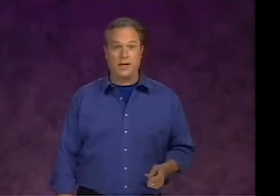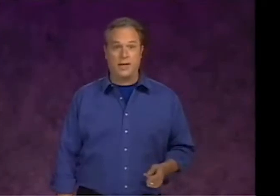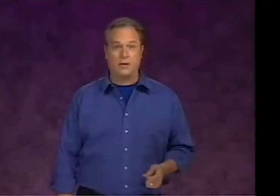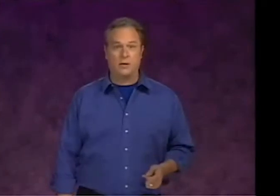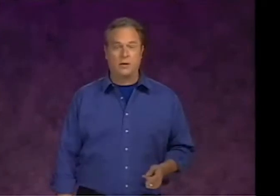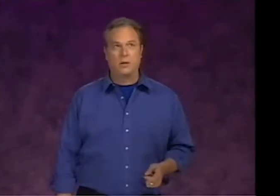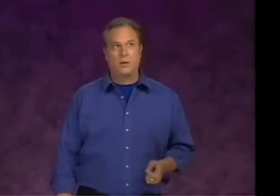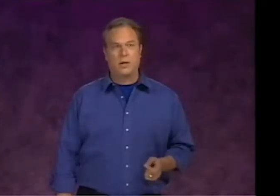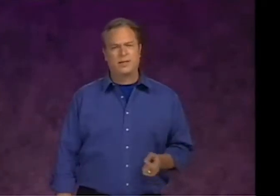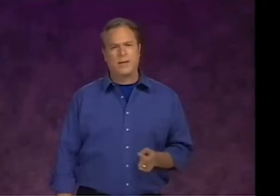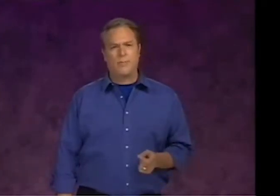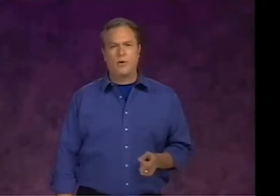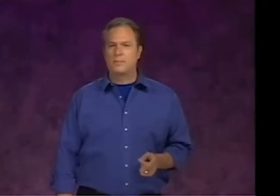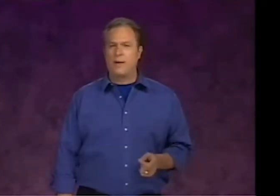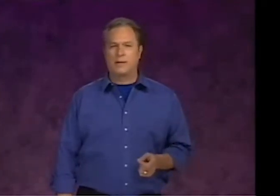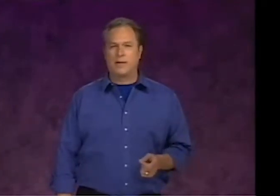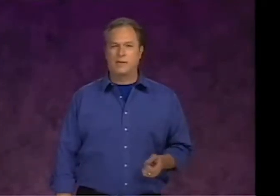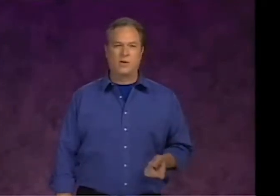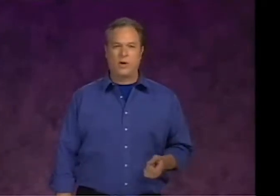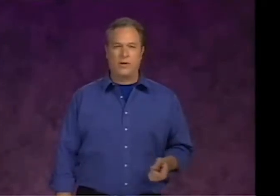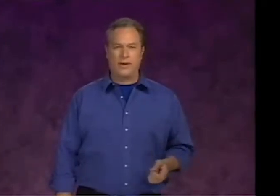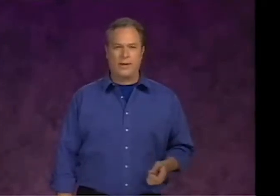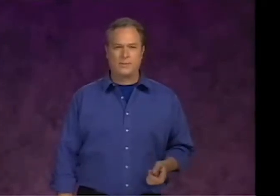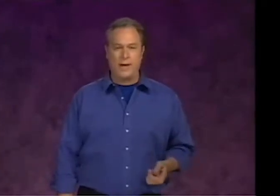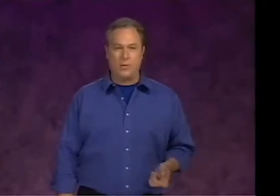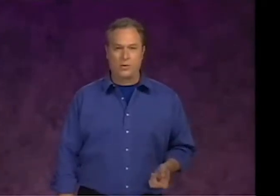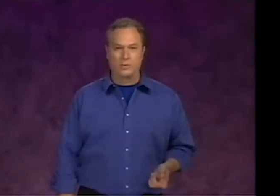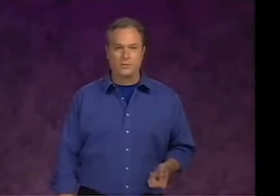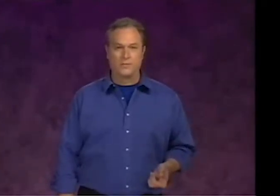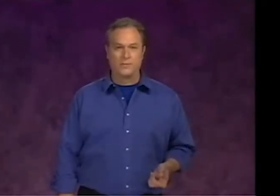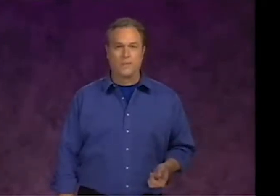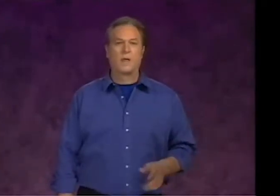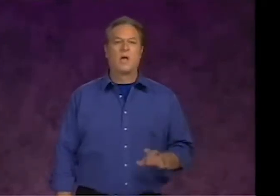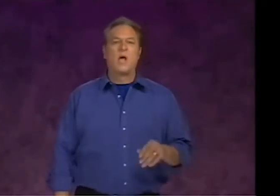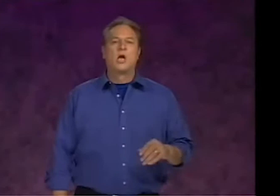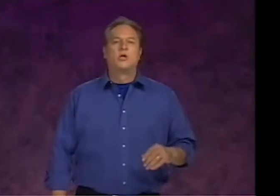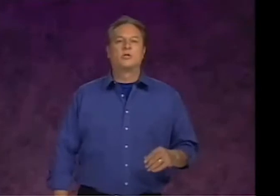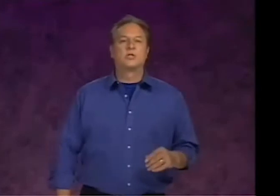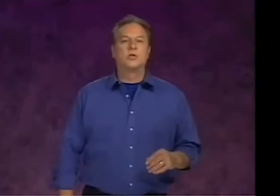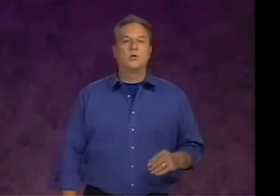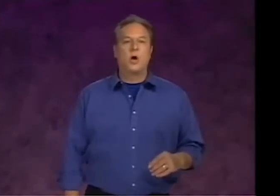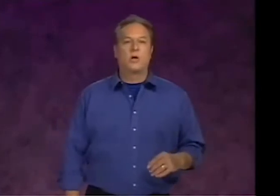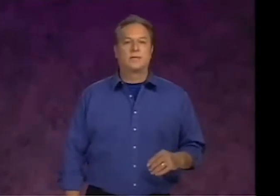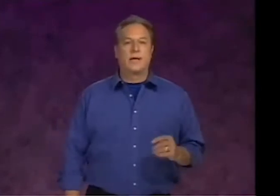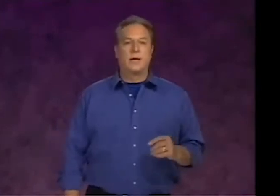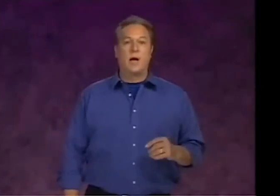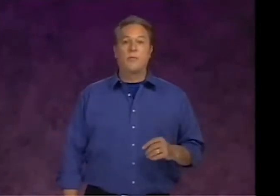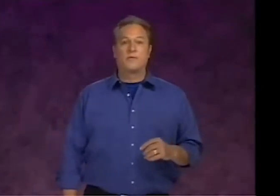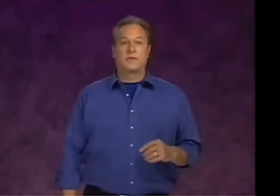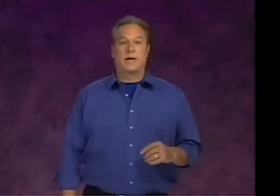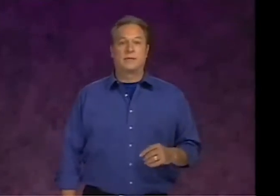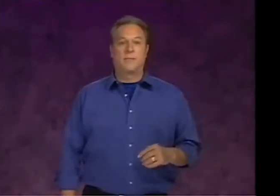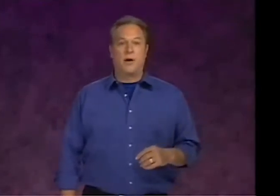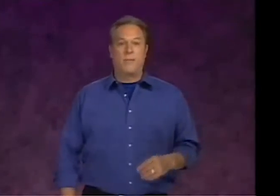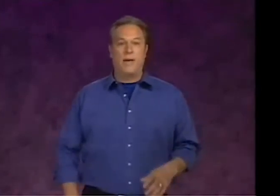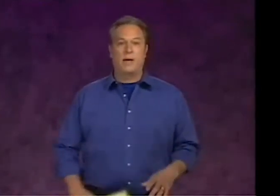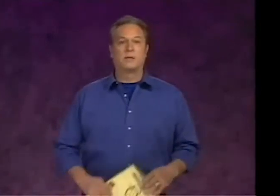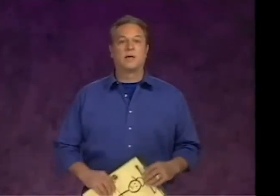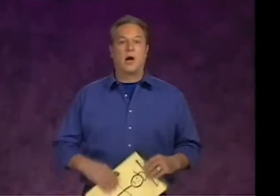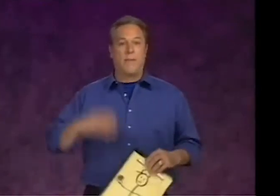today, except boys back then didn't wear their caps backwards. You'll soon notice that a number of signs about males are made